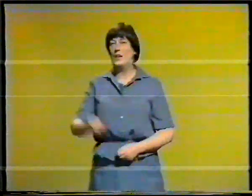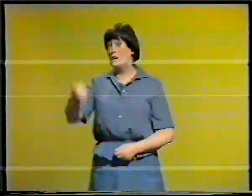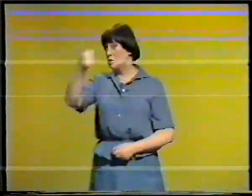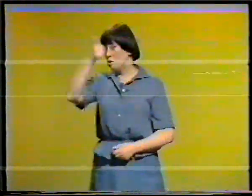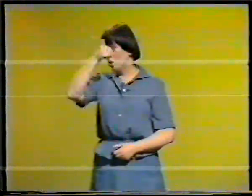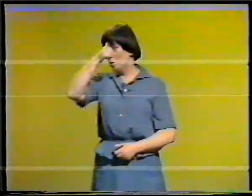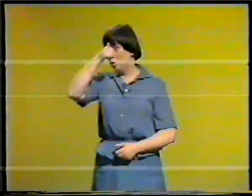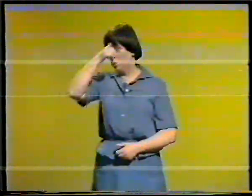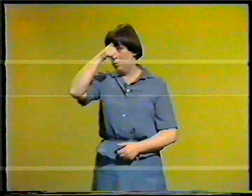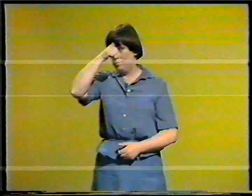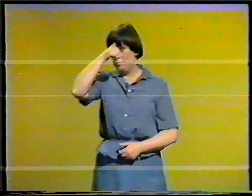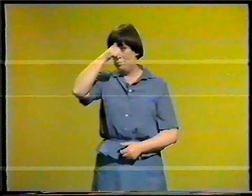To know.